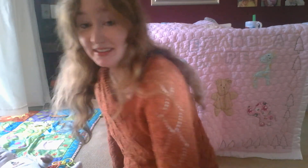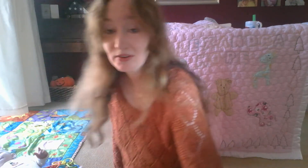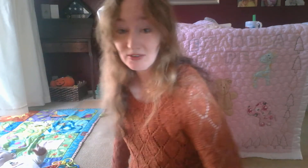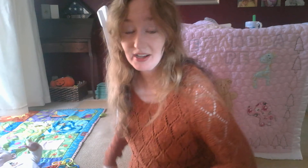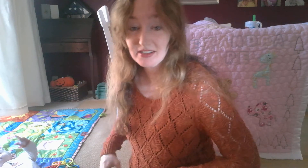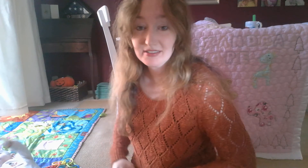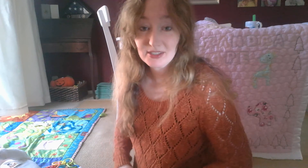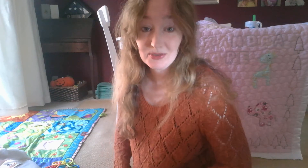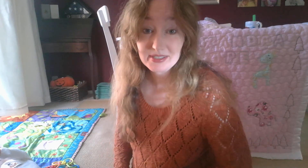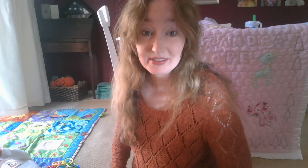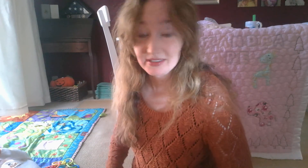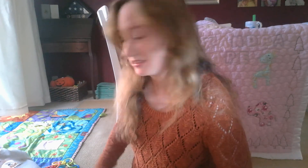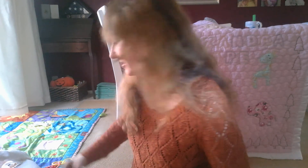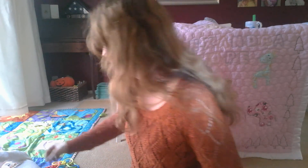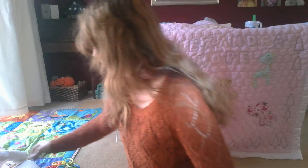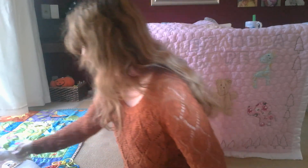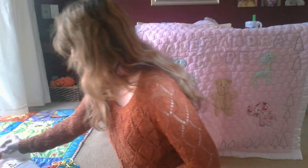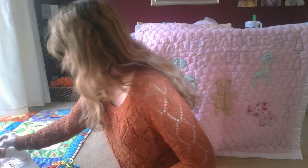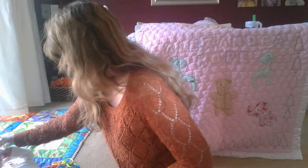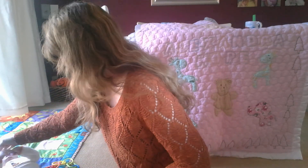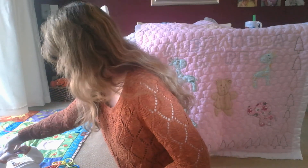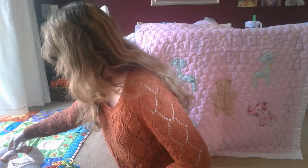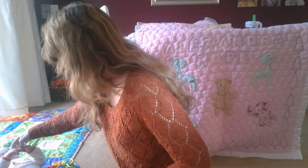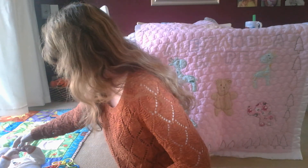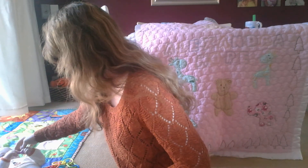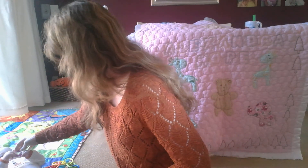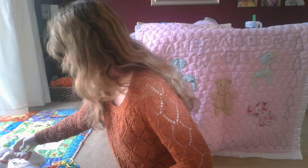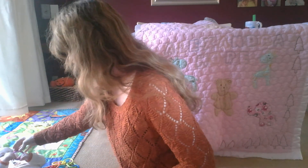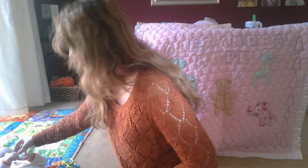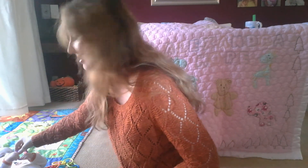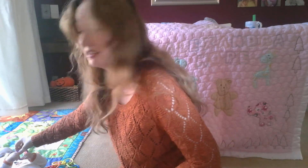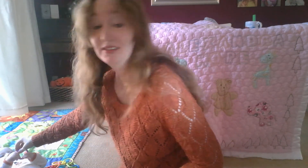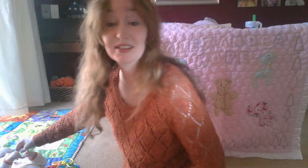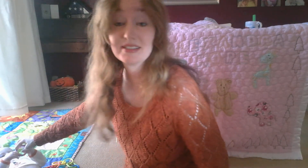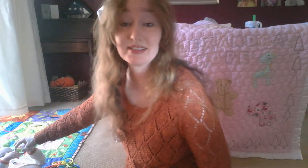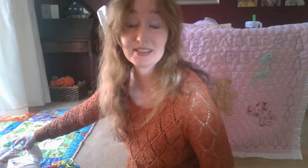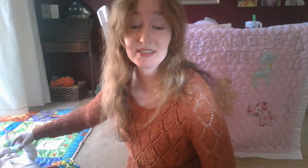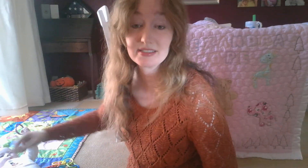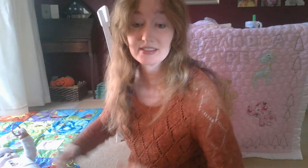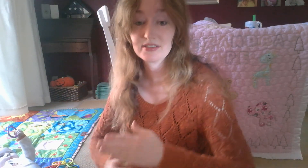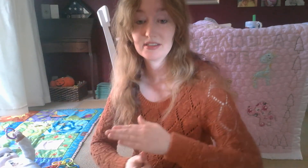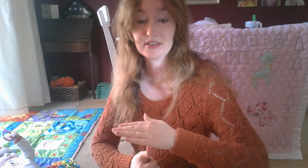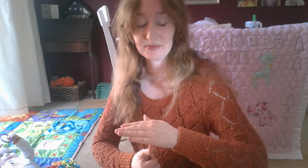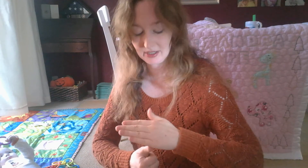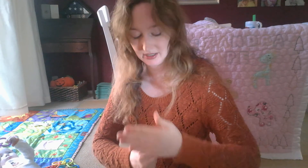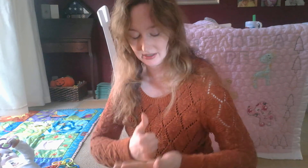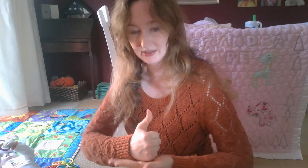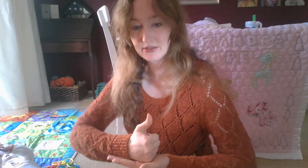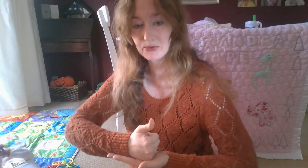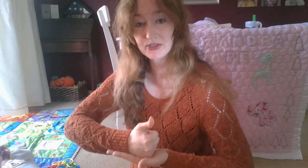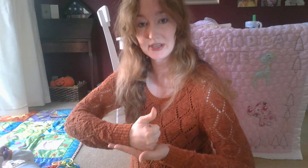Now for added cuteness, I'll bring Alex back. My lovely assistant. She is my, so this is